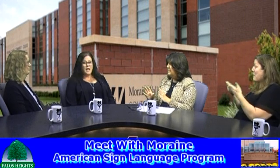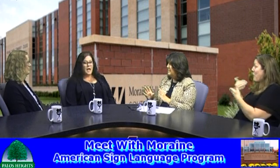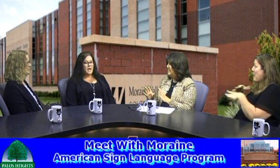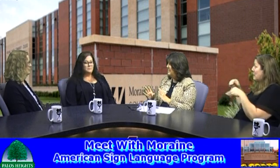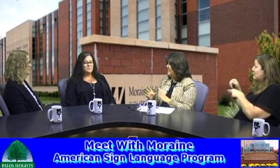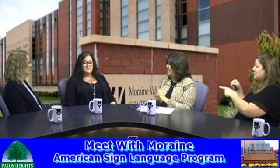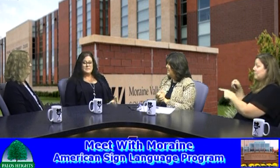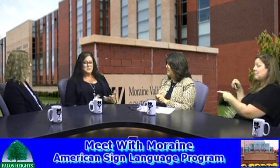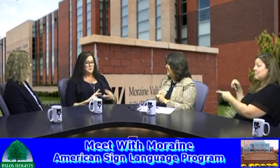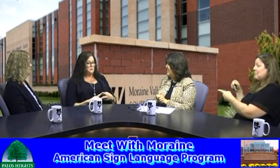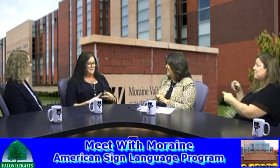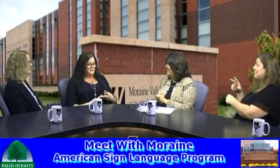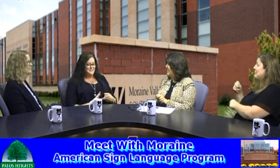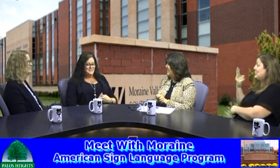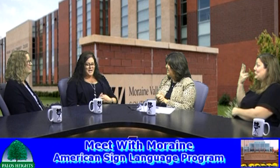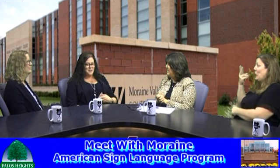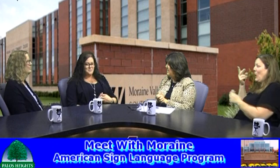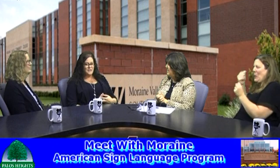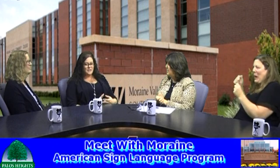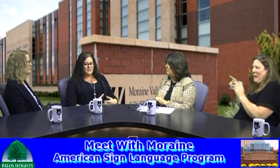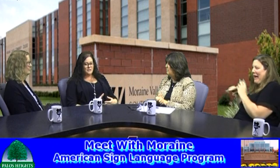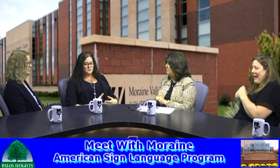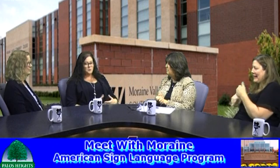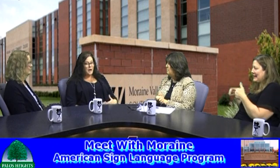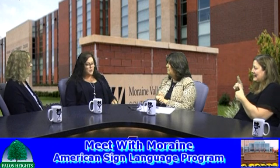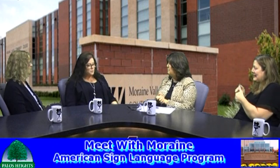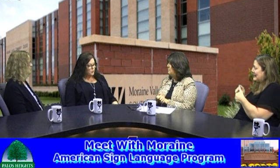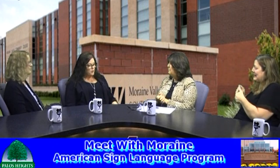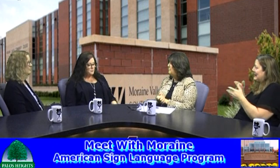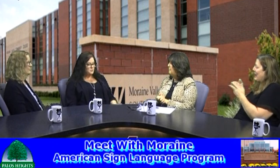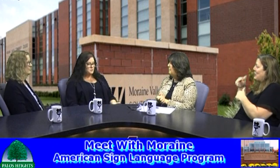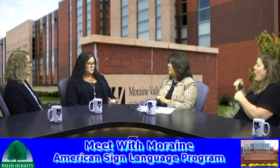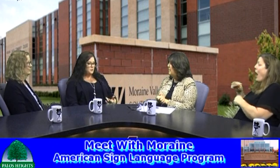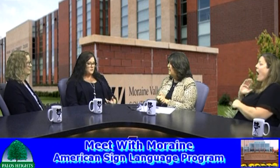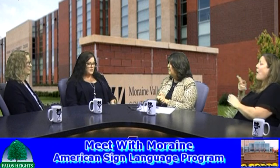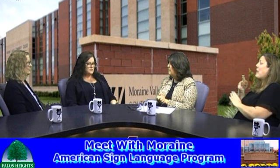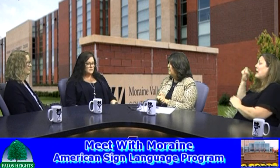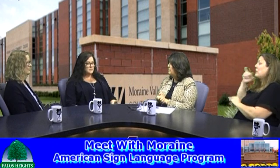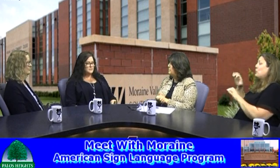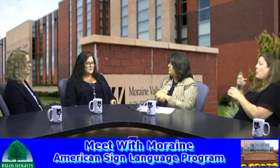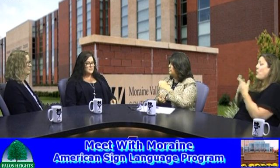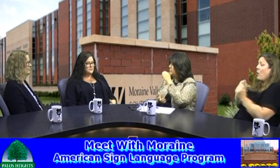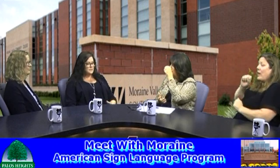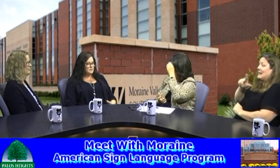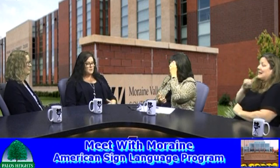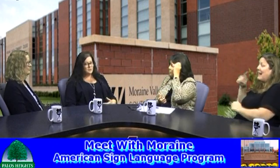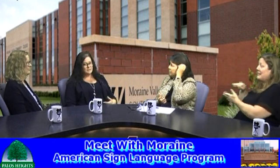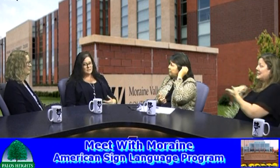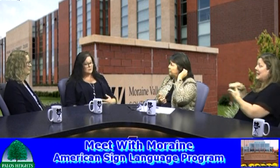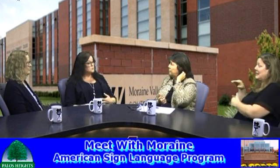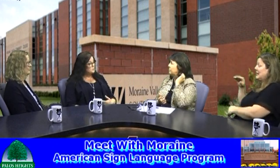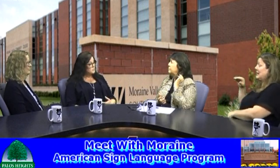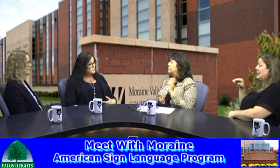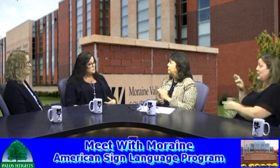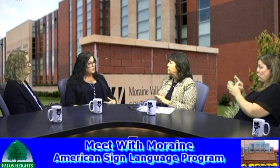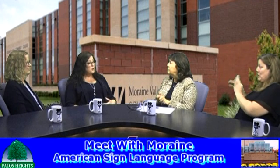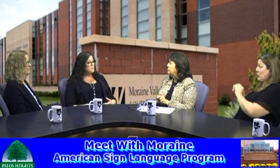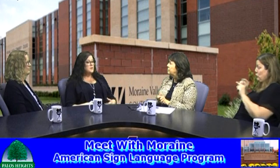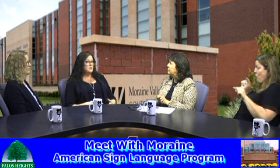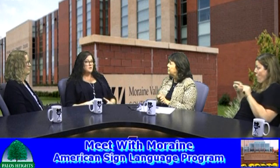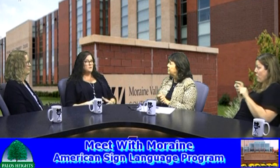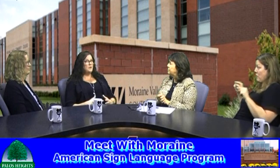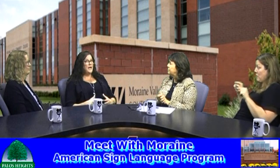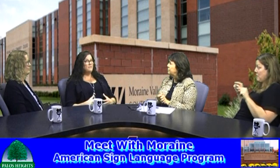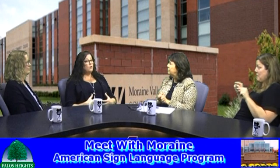go? Just two quick things. Throughout our program, if you do both the ASL Deaf Studies and American Sign Language Interpretation